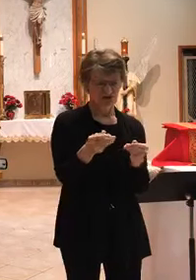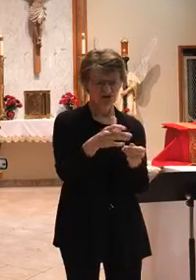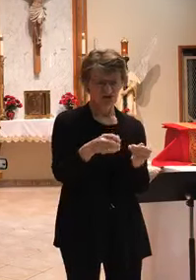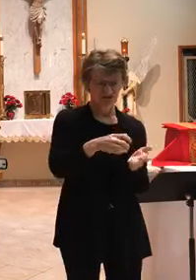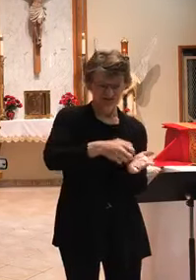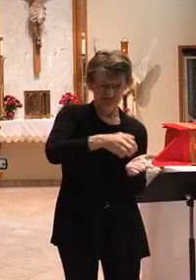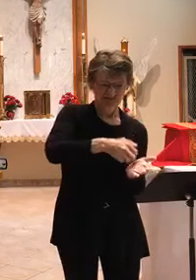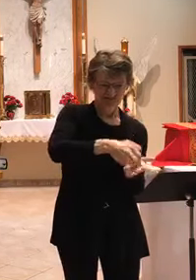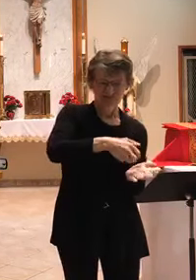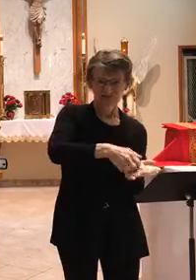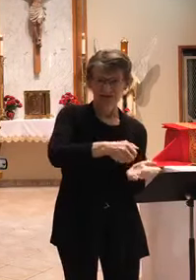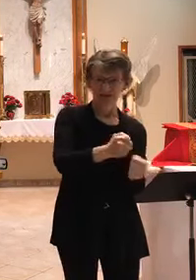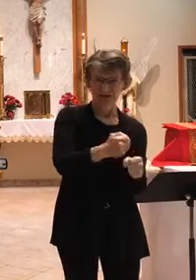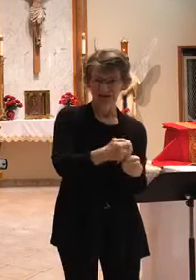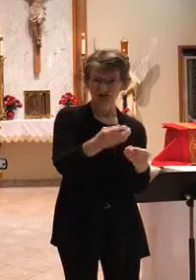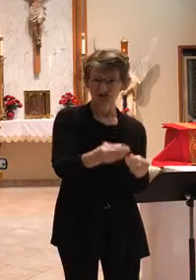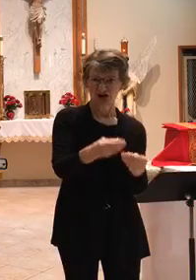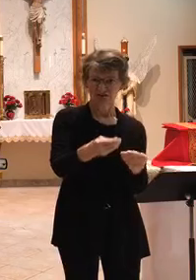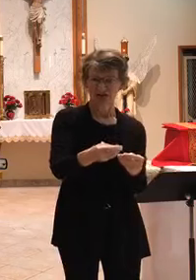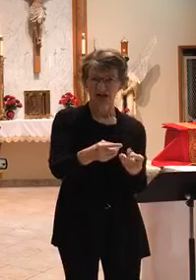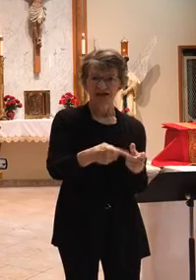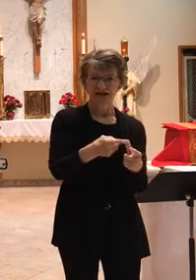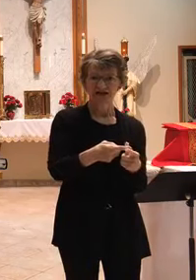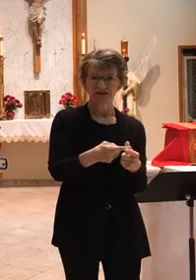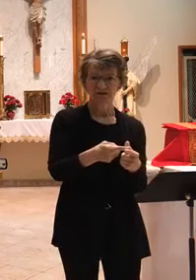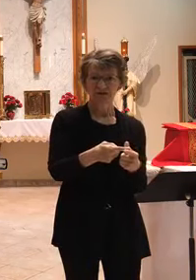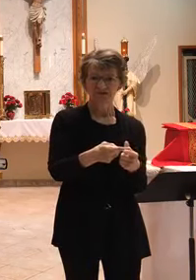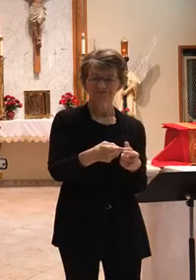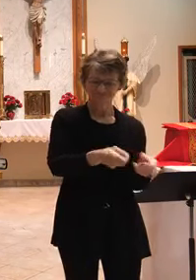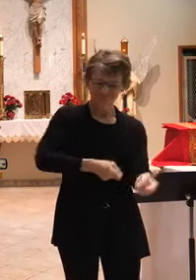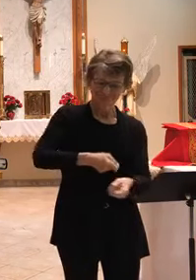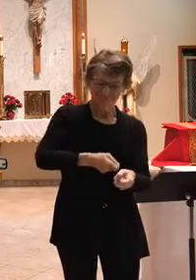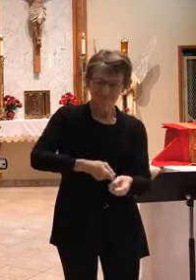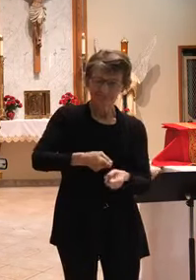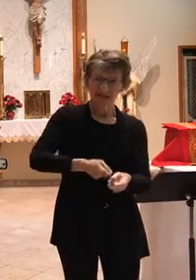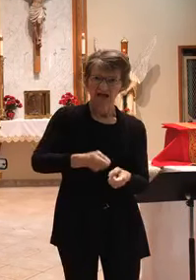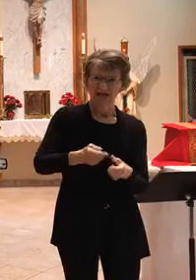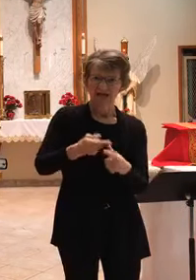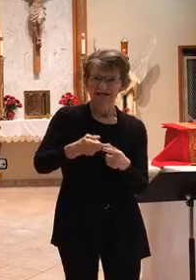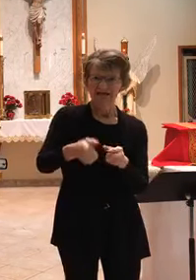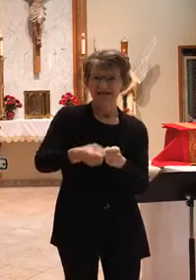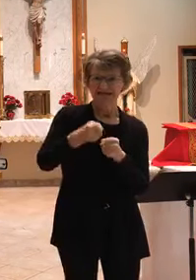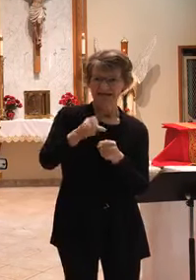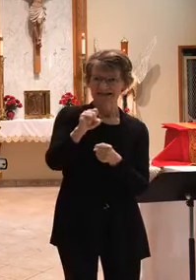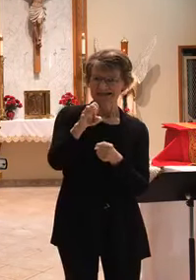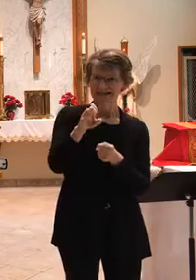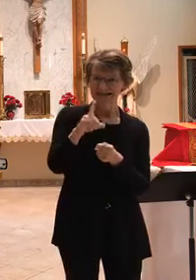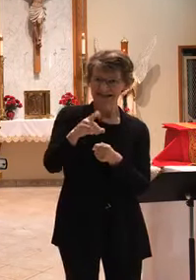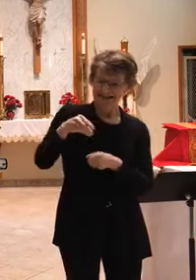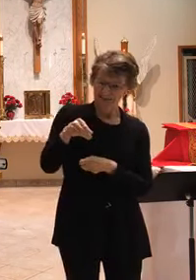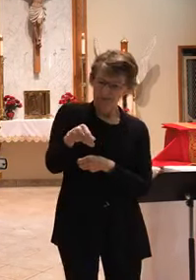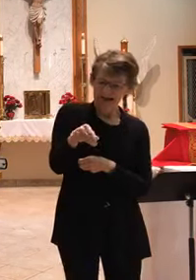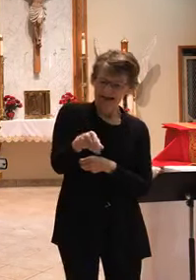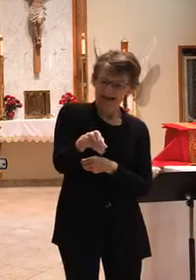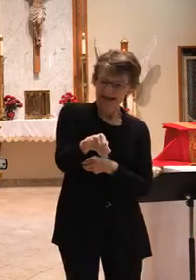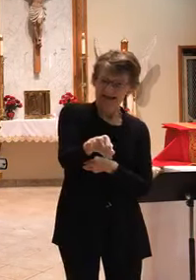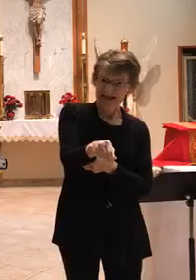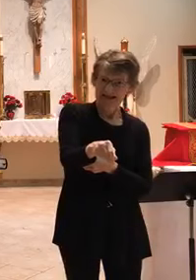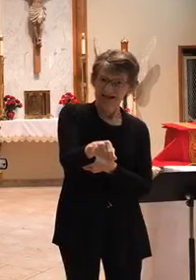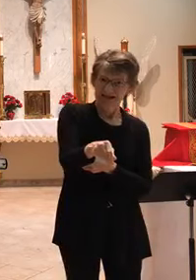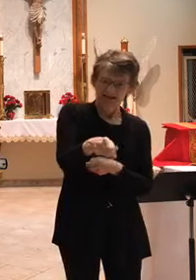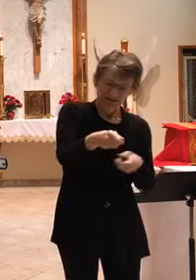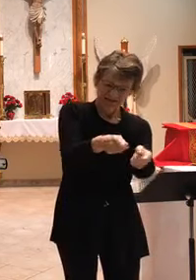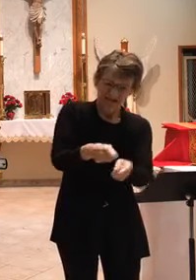soft. Then what you do is you have to take the seed and you have to plant it. And you make rows and you start to